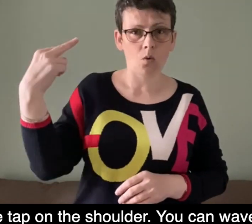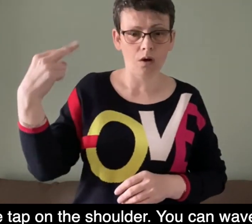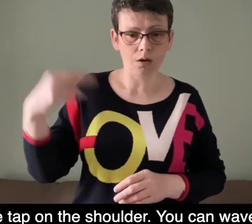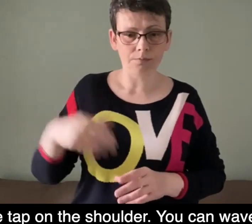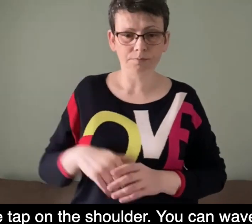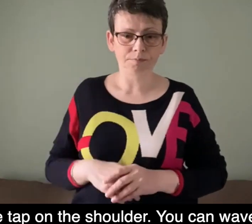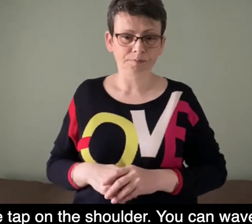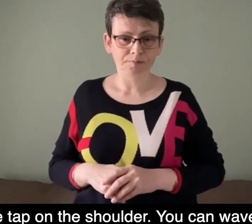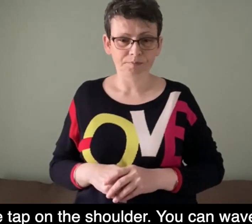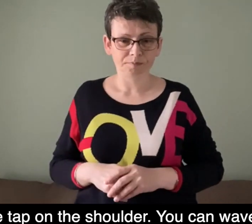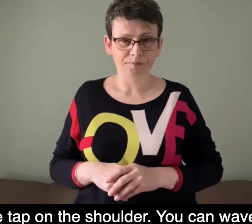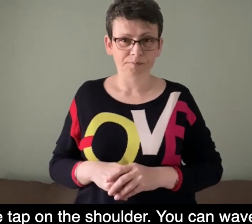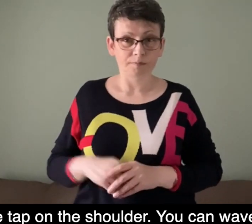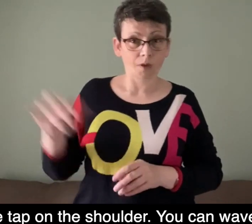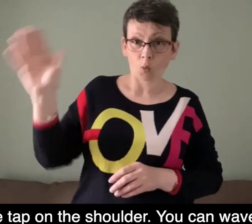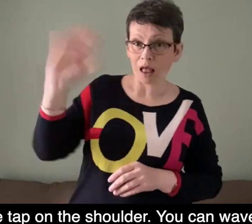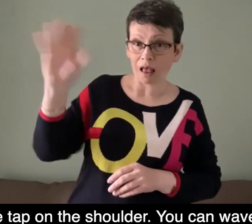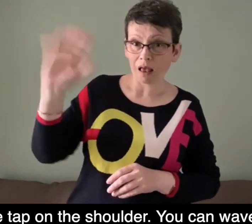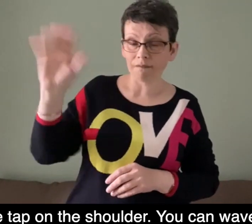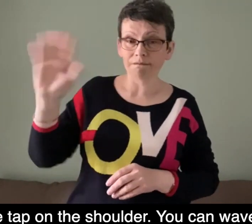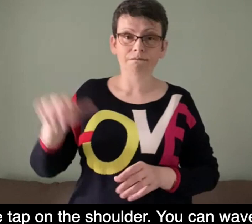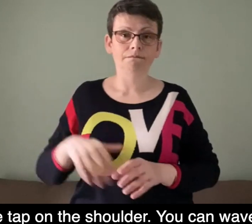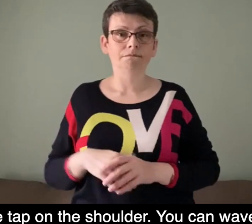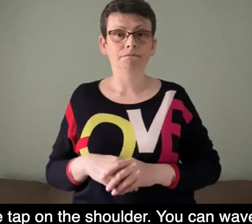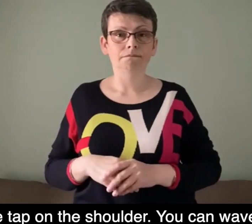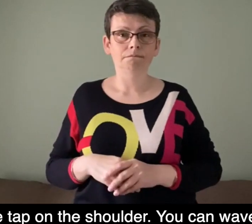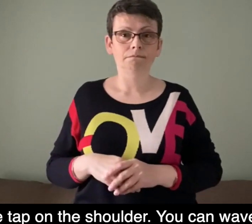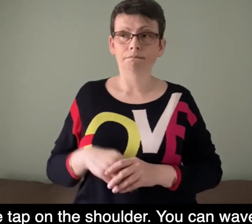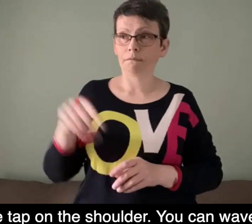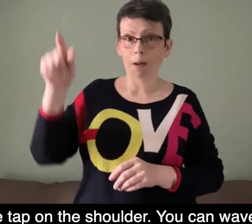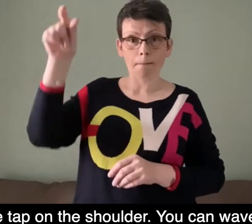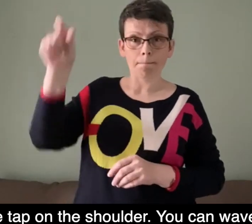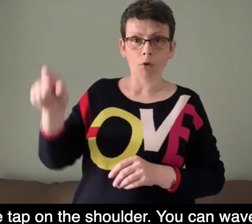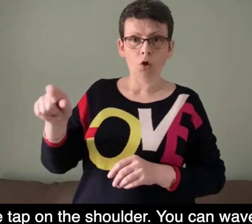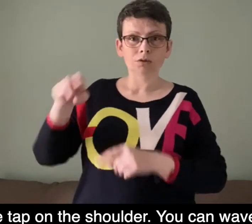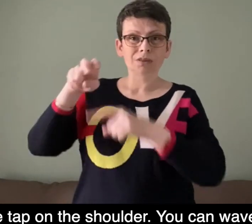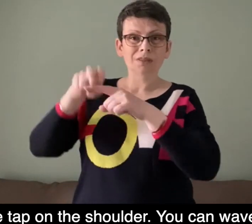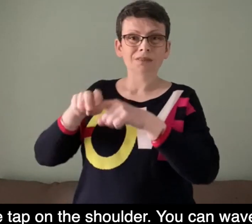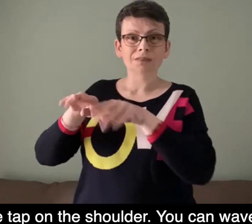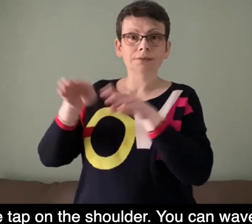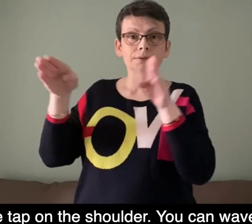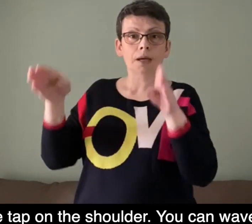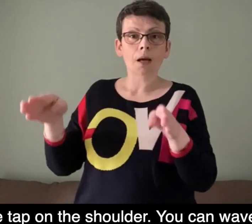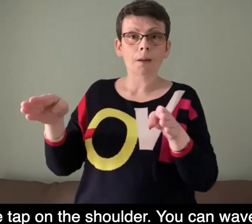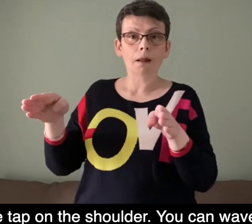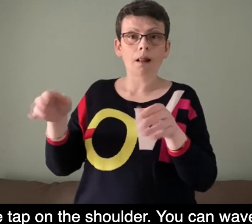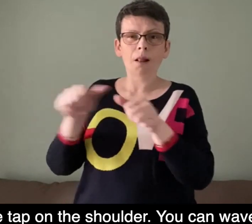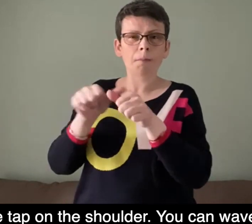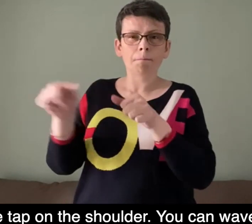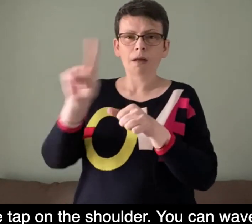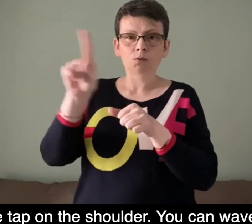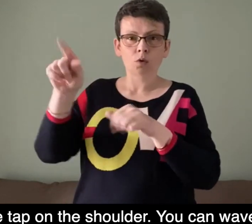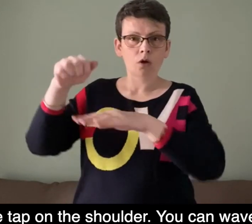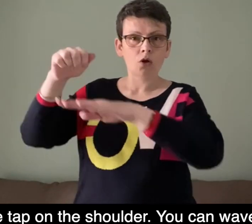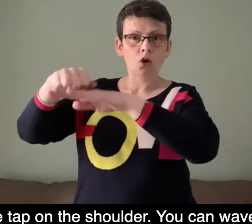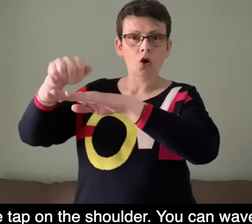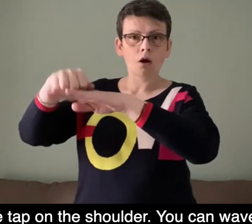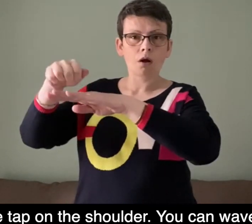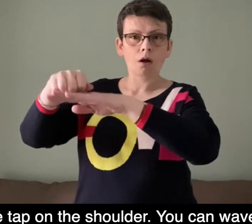shoulder. You can wave. If we're sat at a table, knock on it and we'll feel the